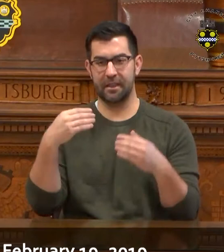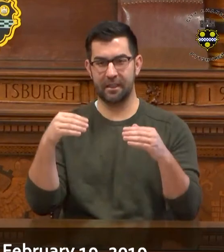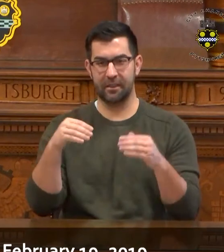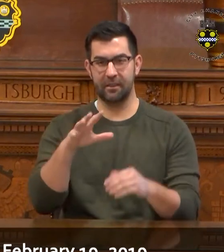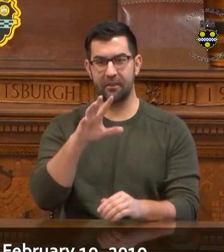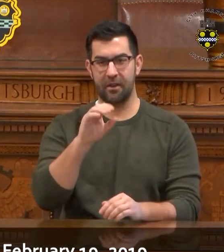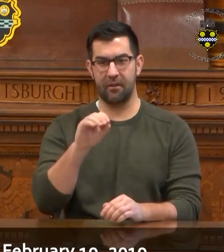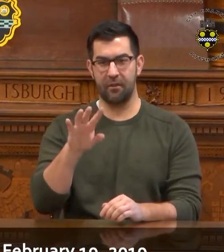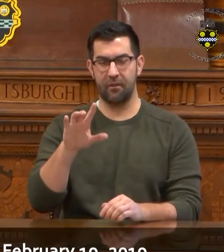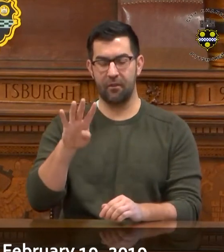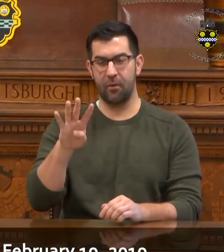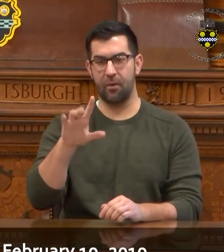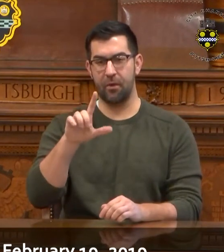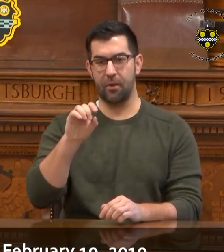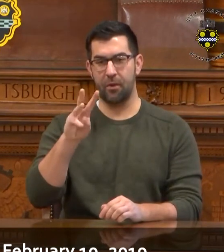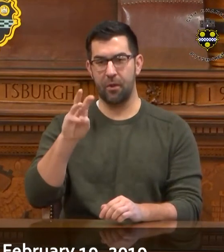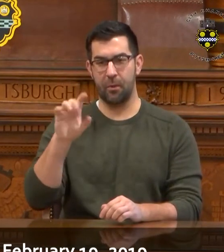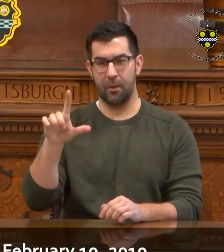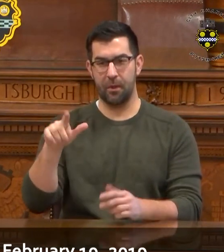504 Lowell,